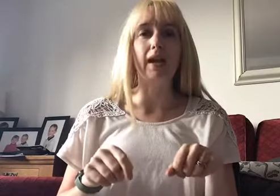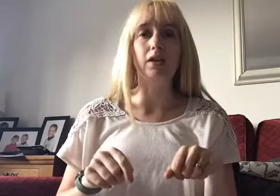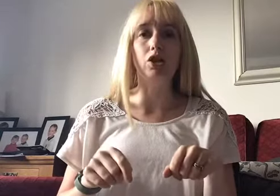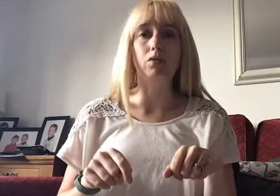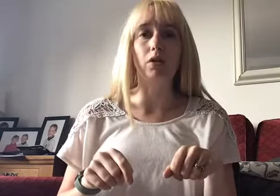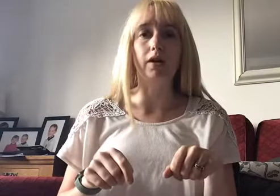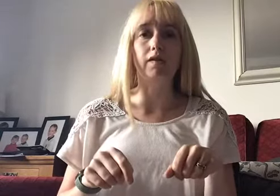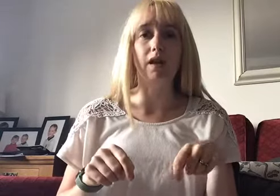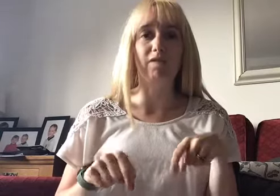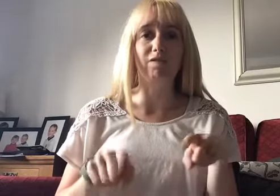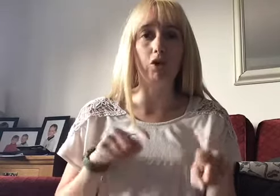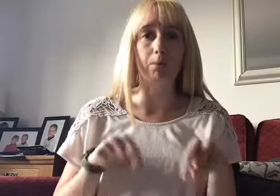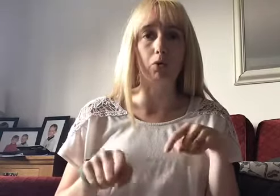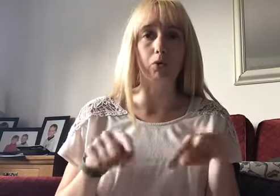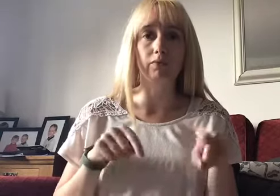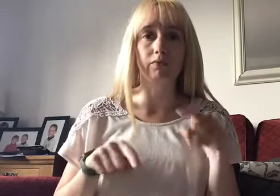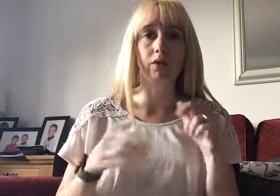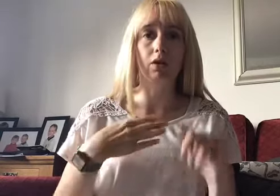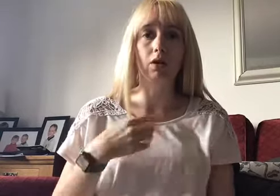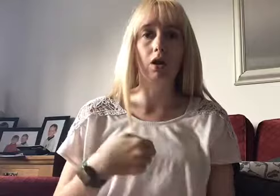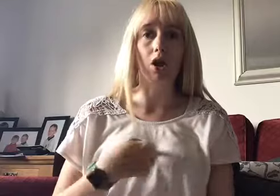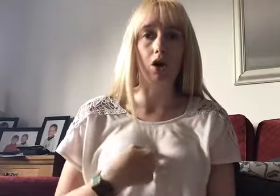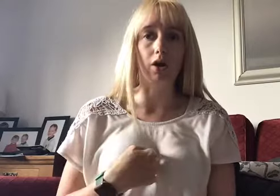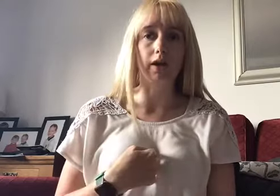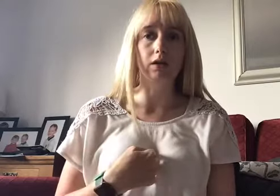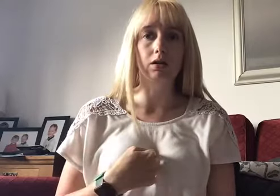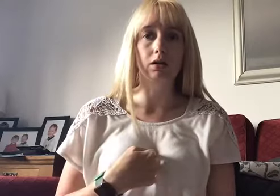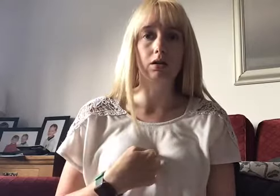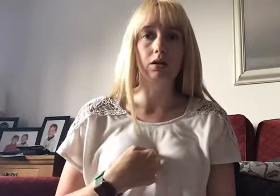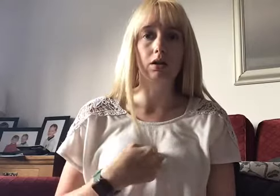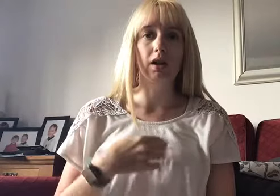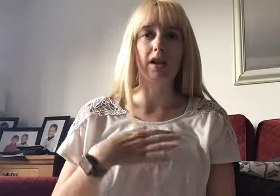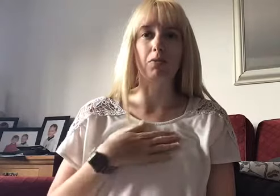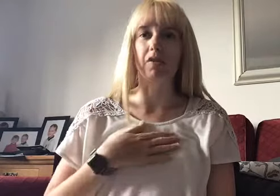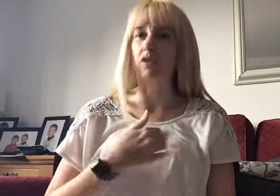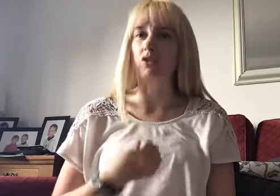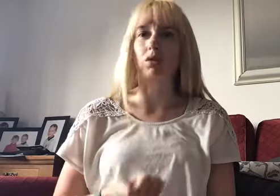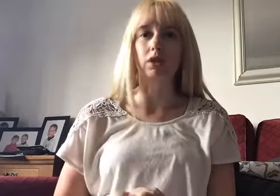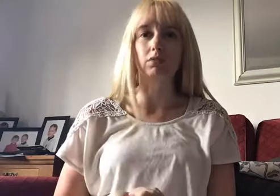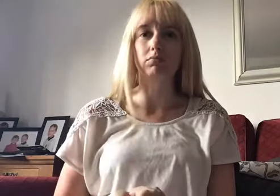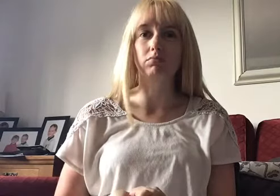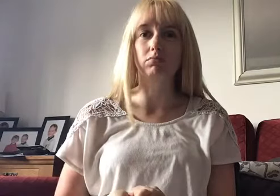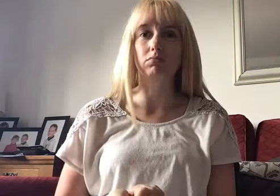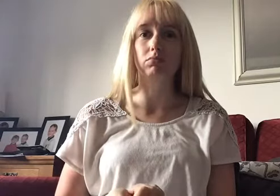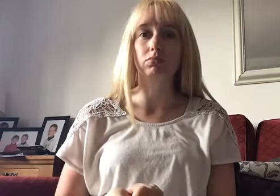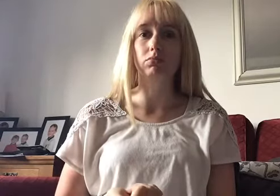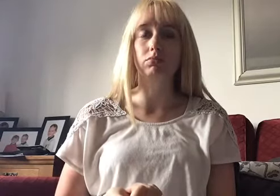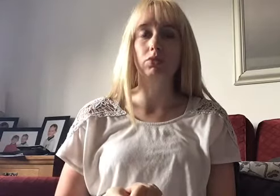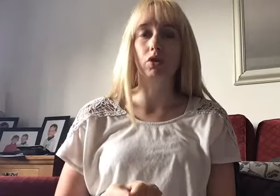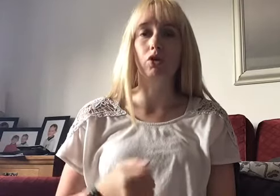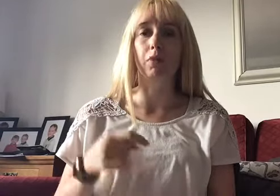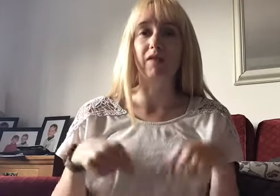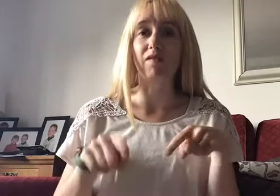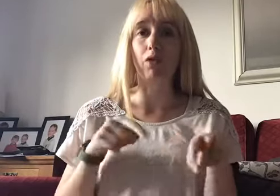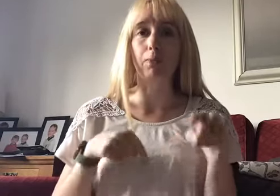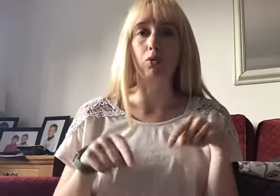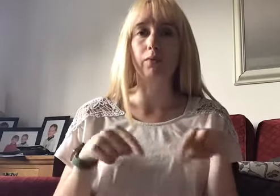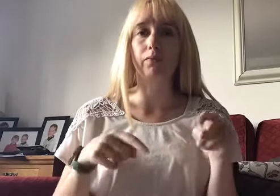you might say football, I, and you might say don't like. Or you might say football,